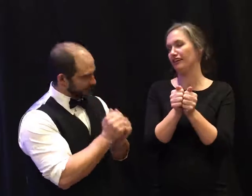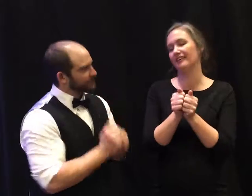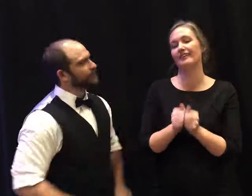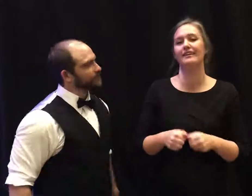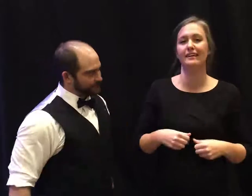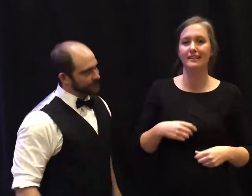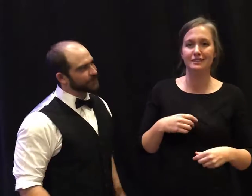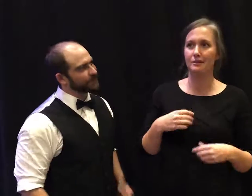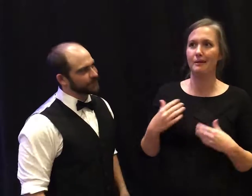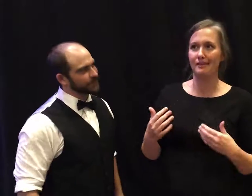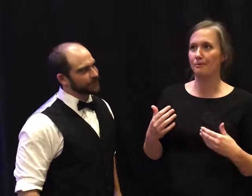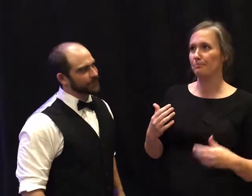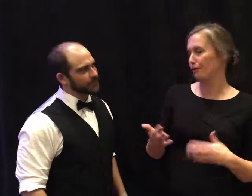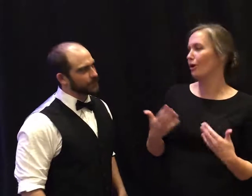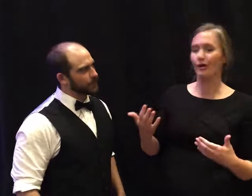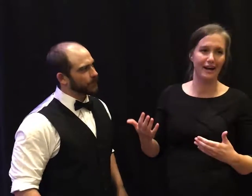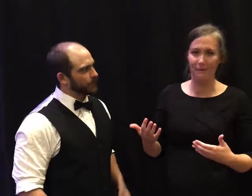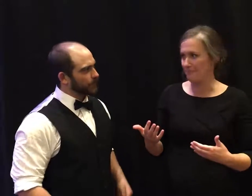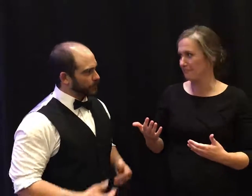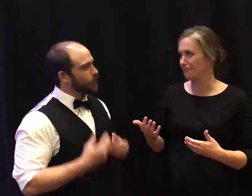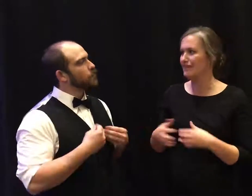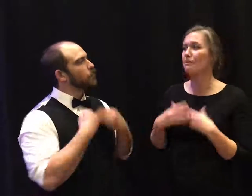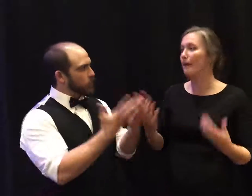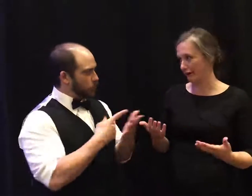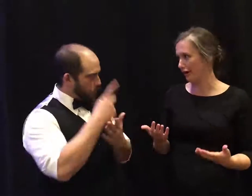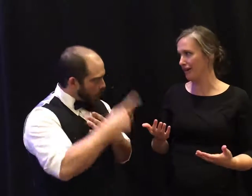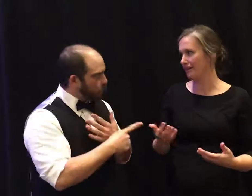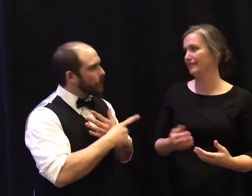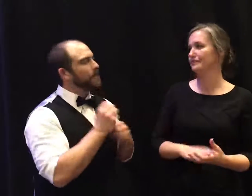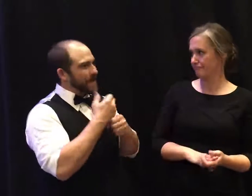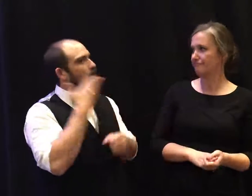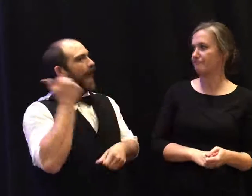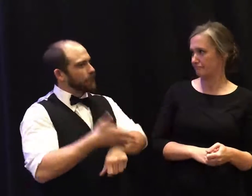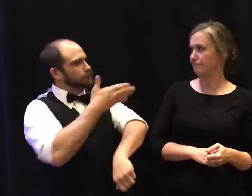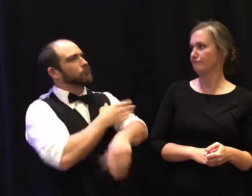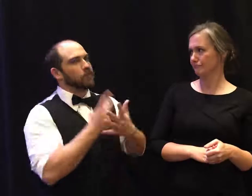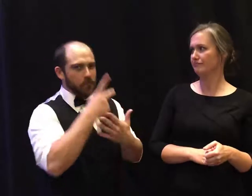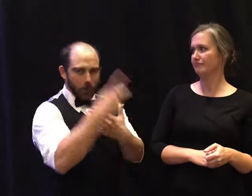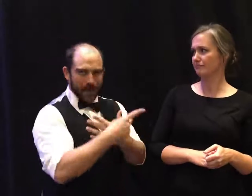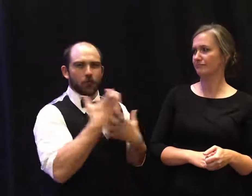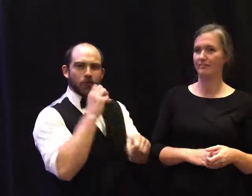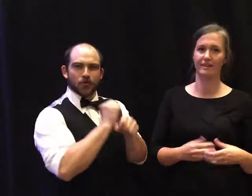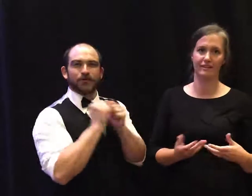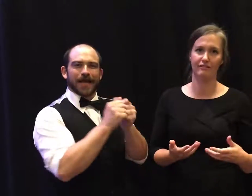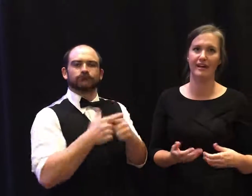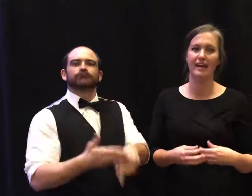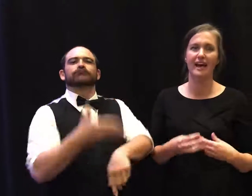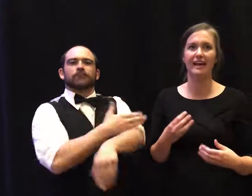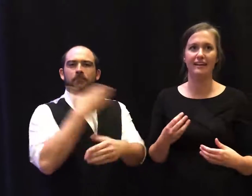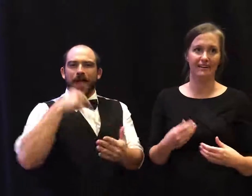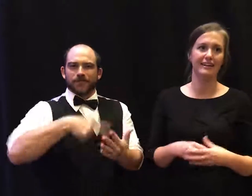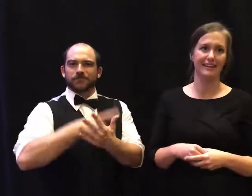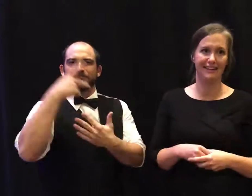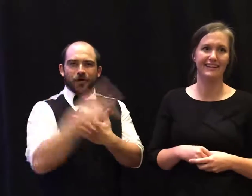to make the program even better. To make the program much better, and we're going to work together to